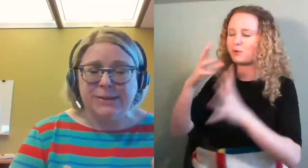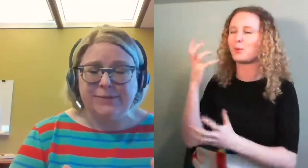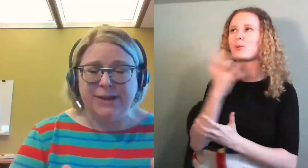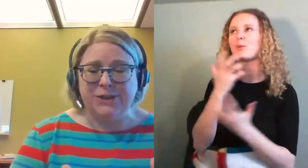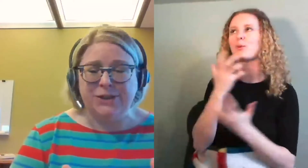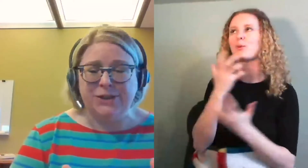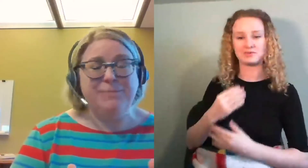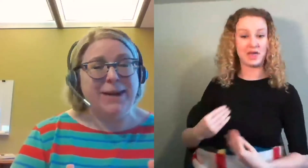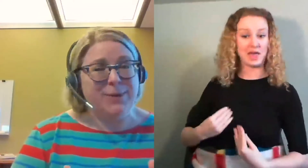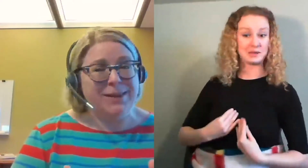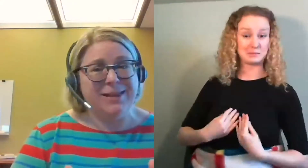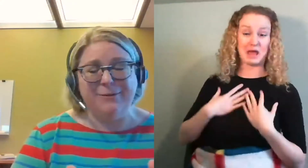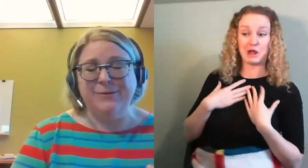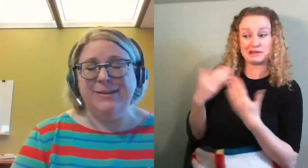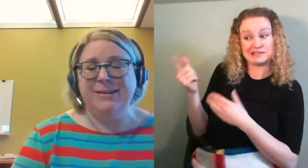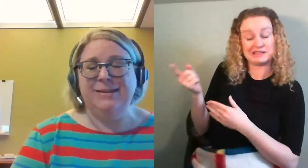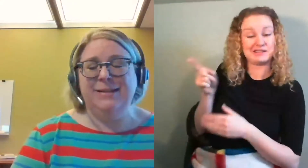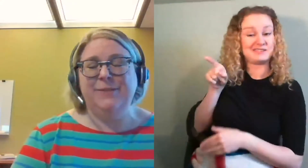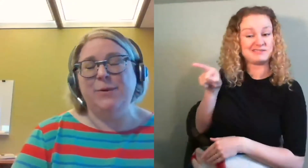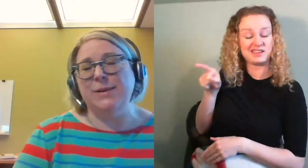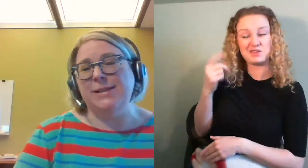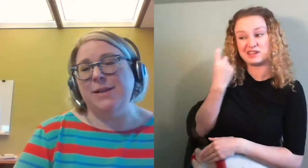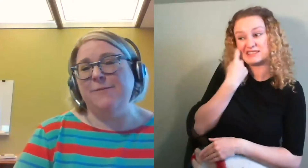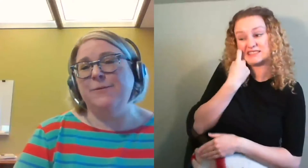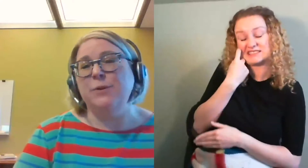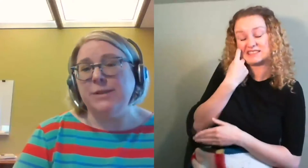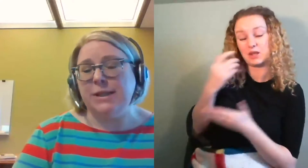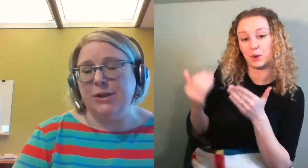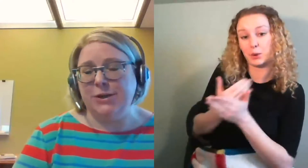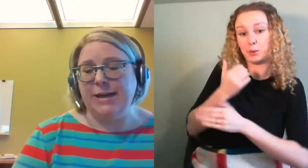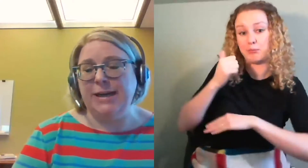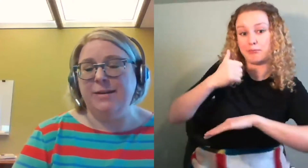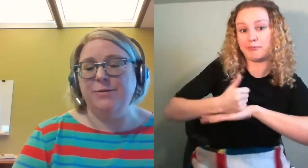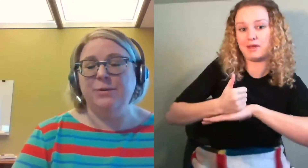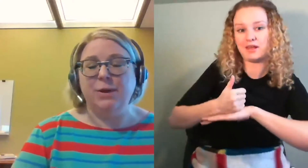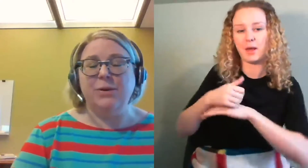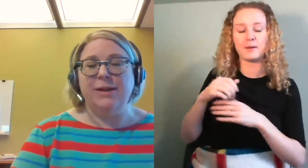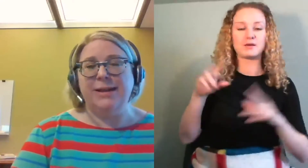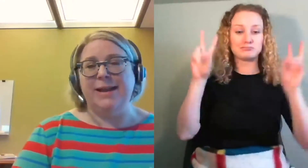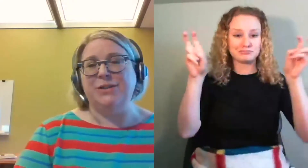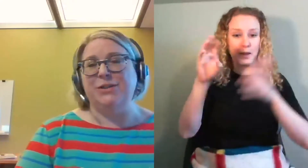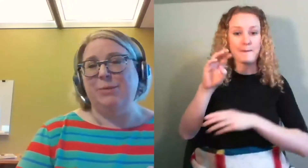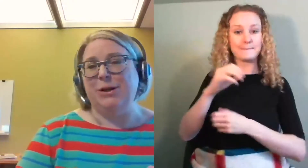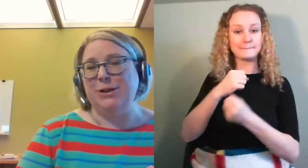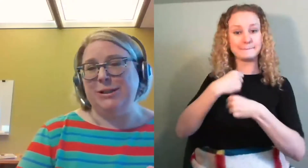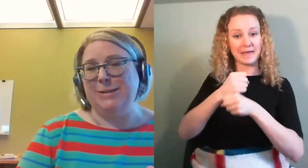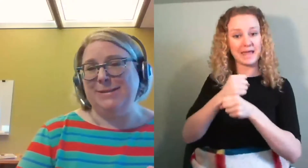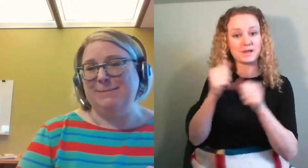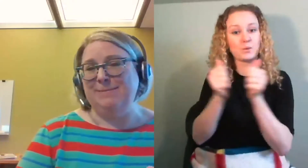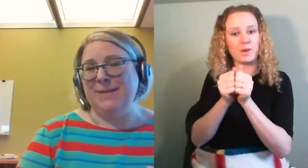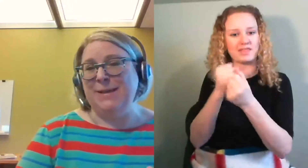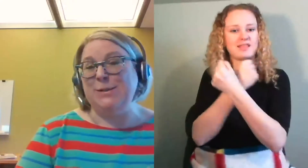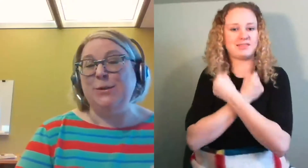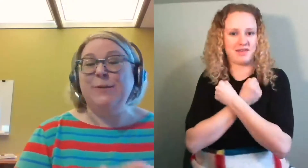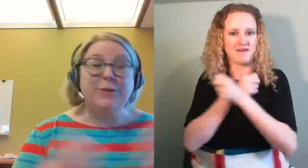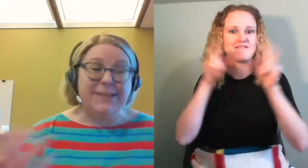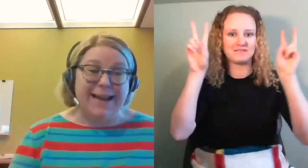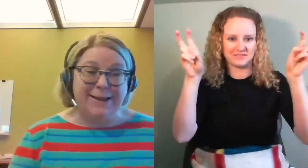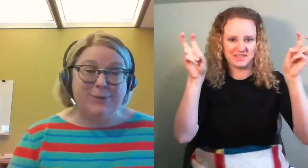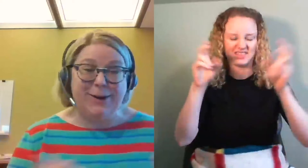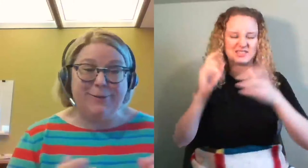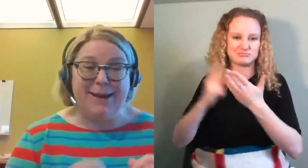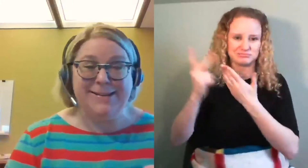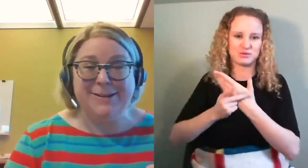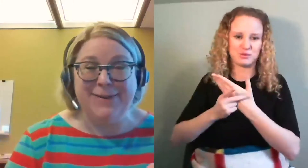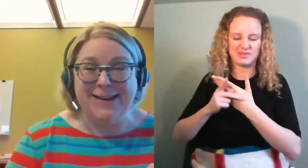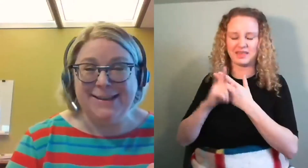his newest venture, Made with Love, that focuses on food security through local and national partnerships. So if you've